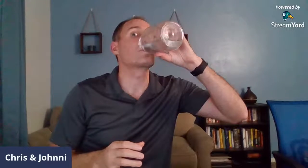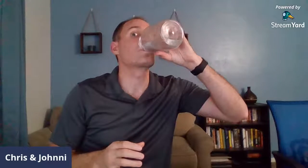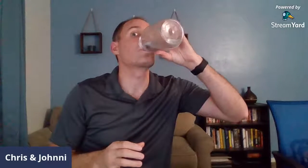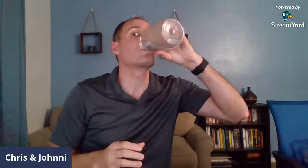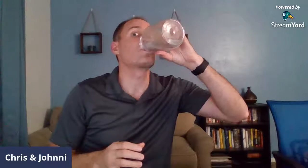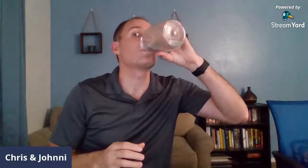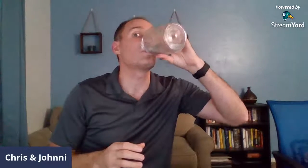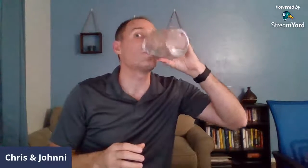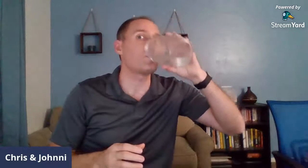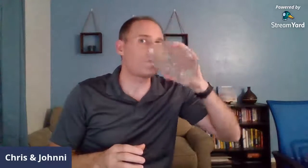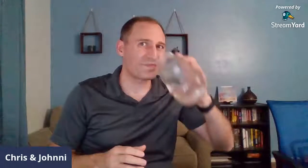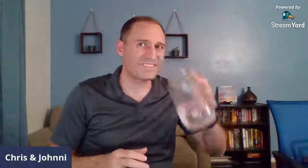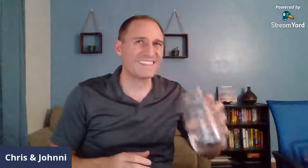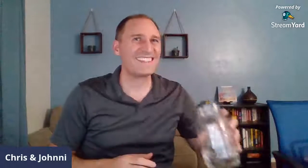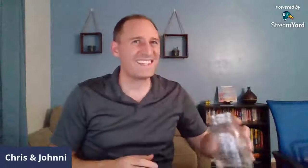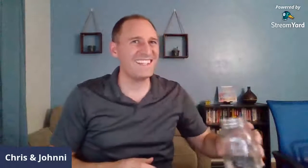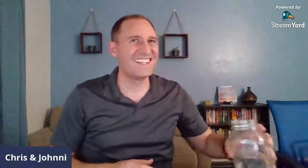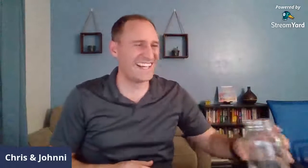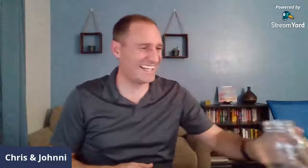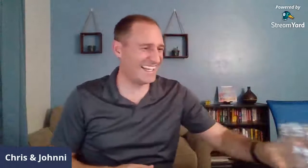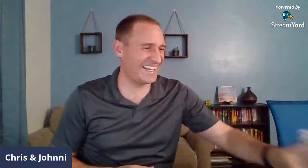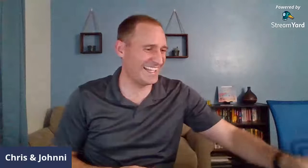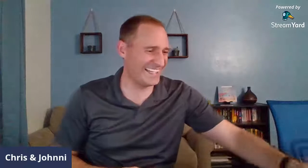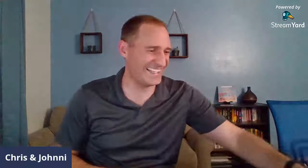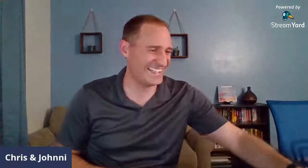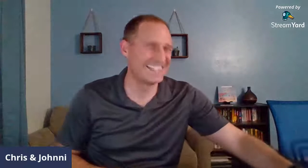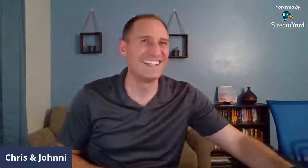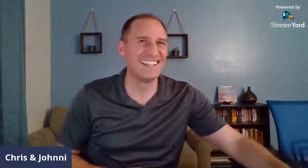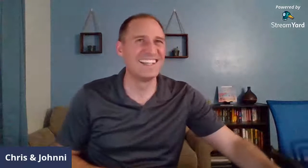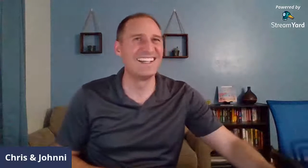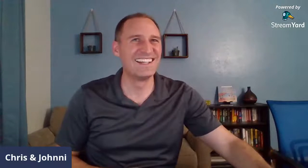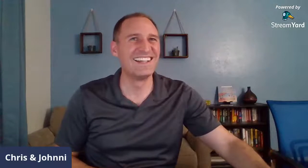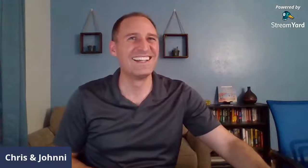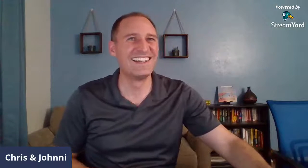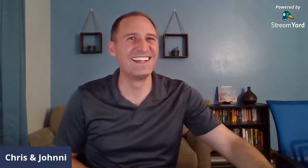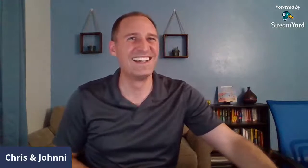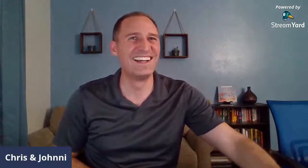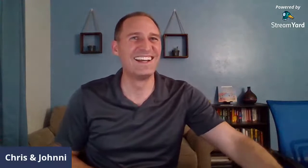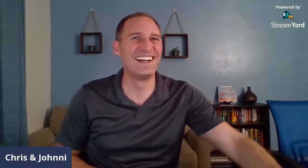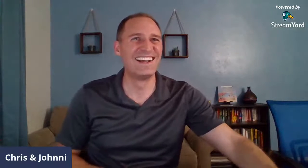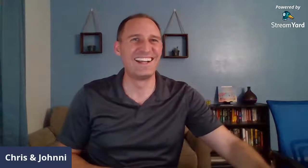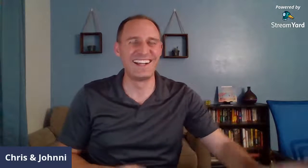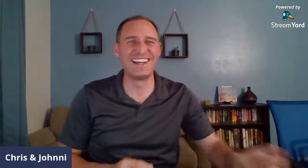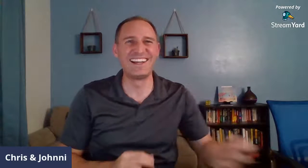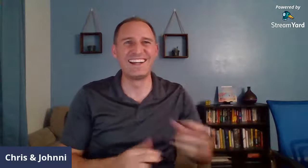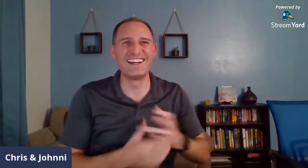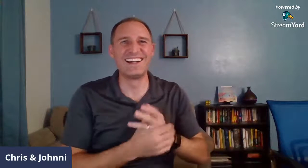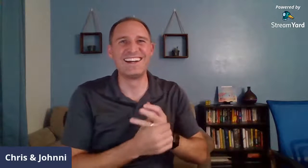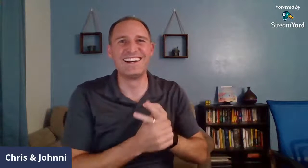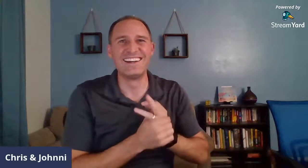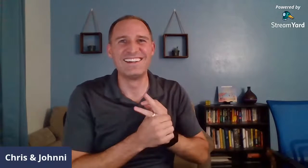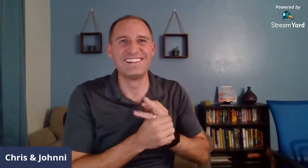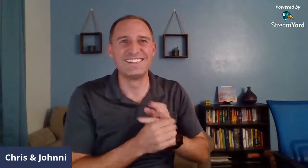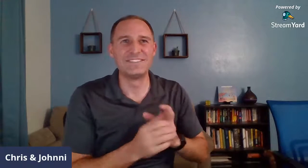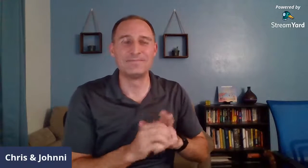They signed super fast. Jesus. But what I noticed in watching them sign was